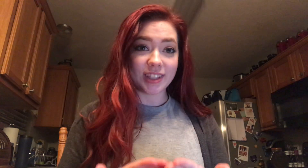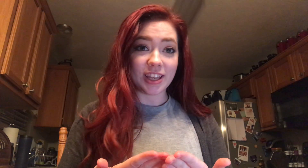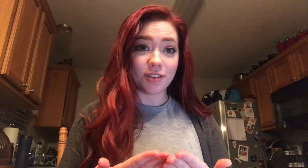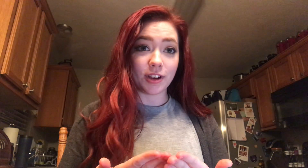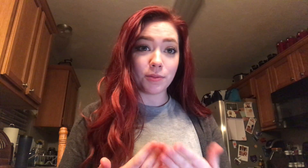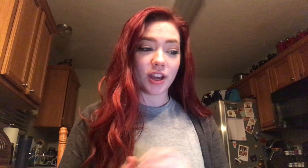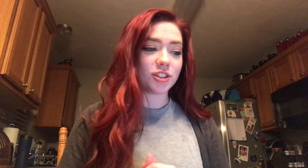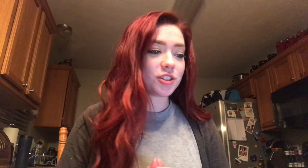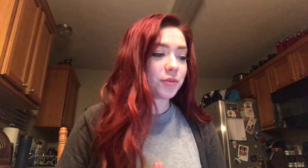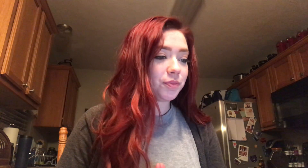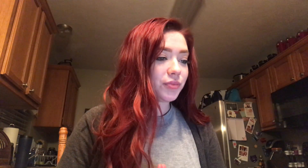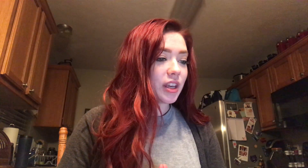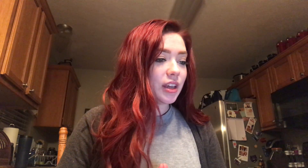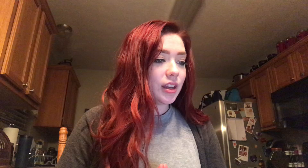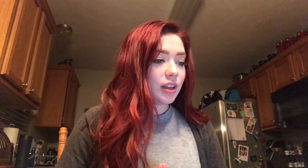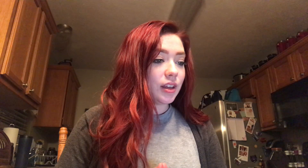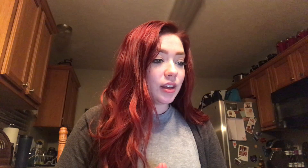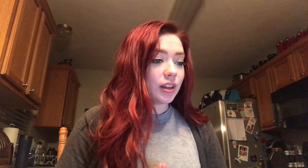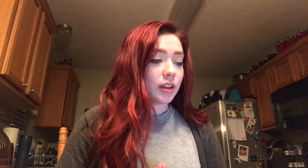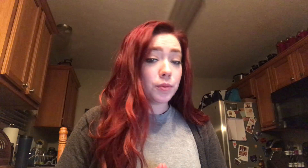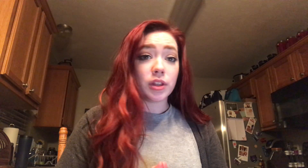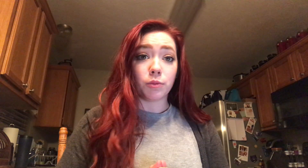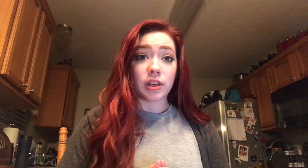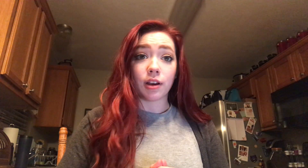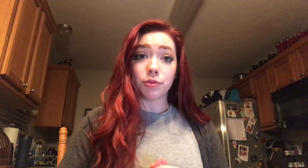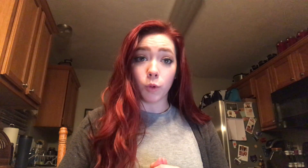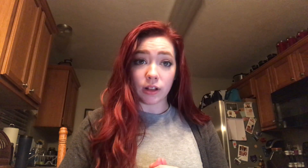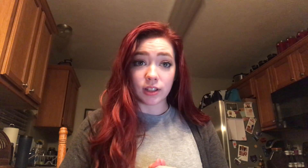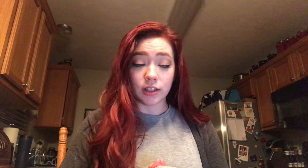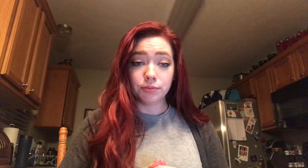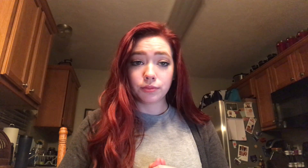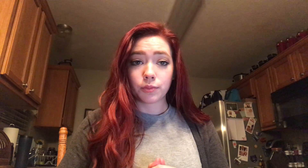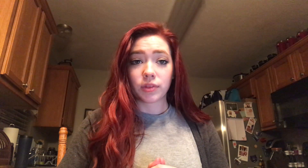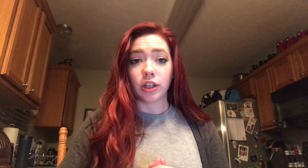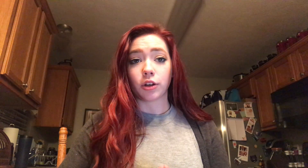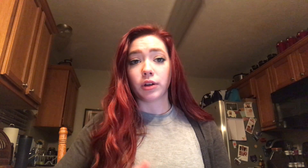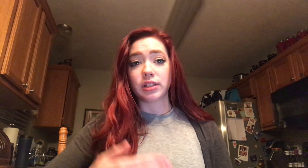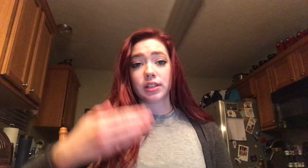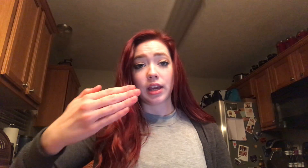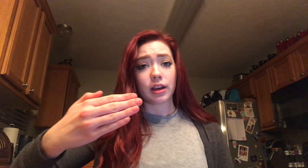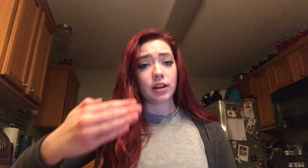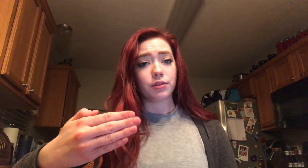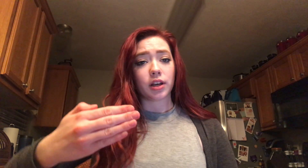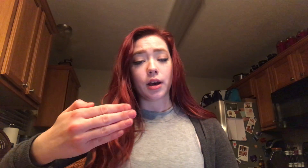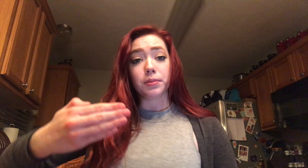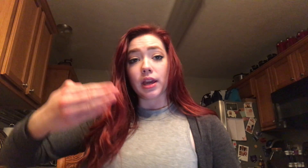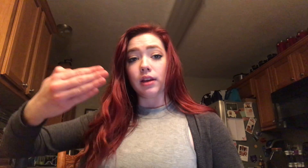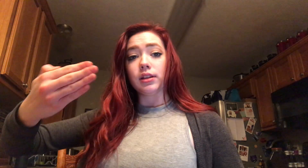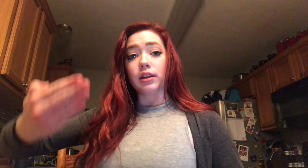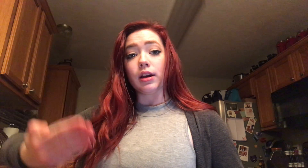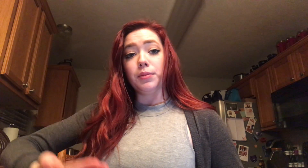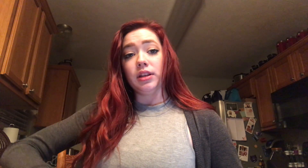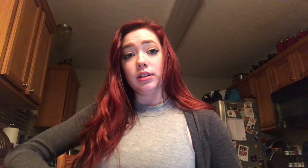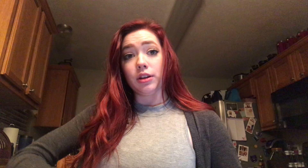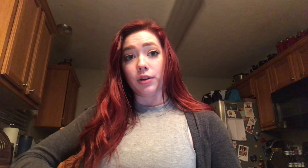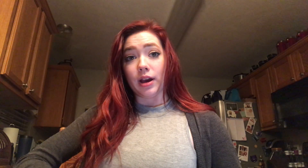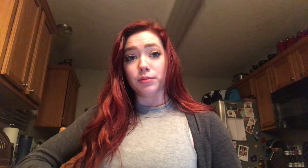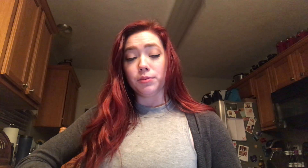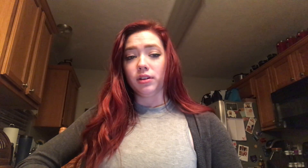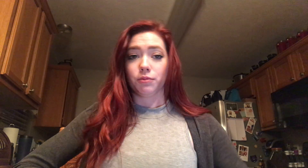Thank you very much. Then we have welcome. You're going to take kind of a cupped hand and come into your abdomen.